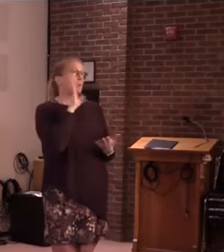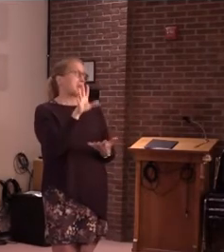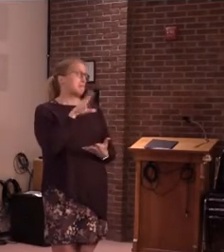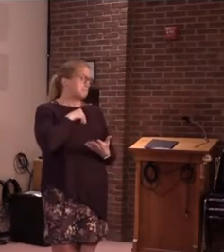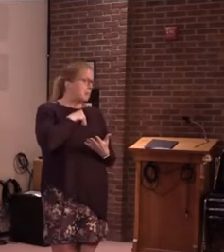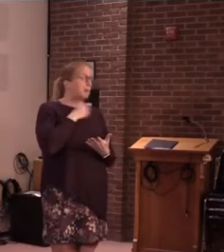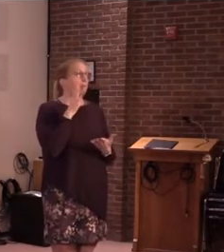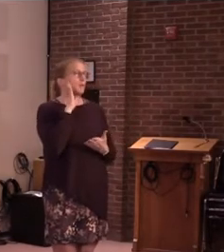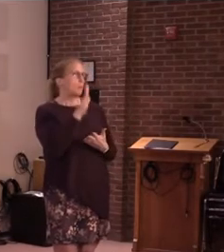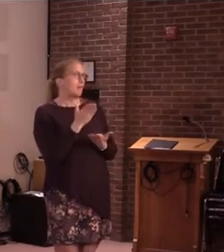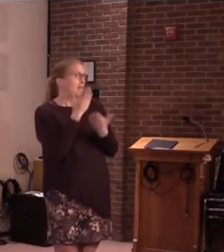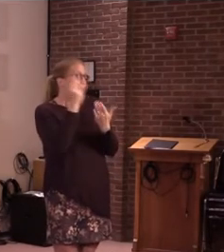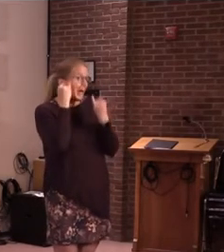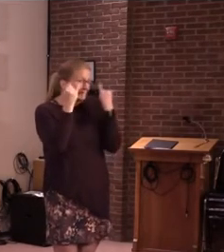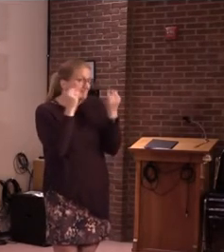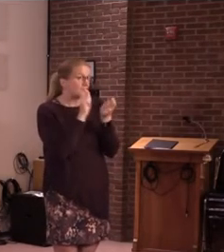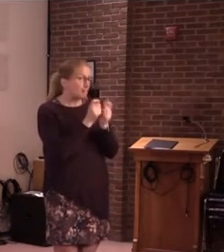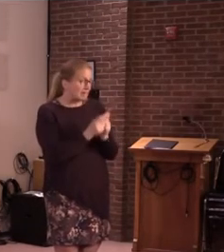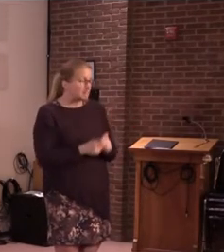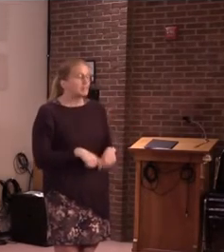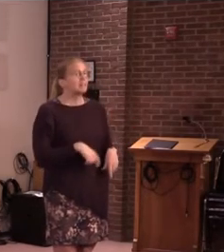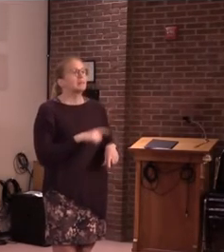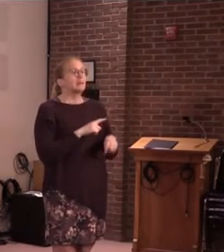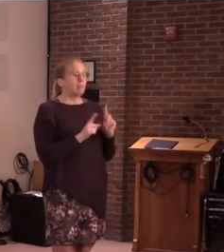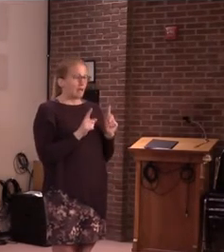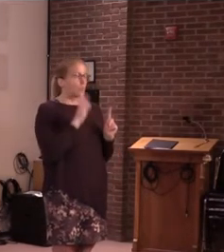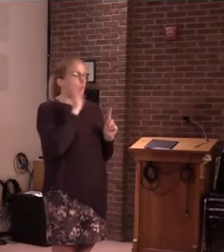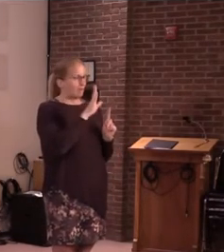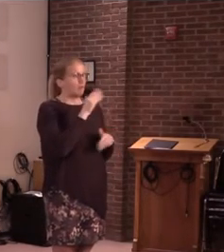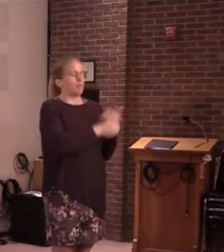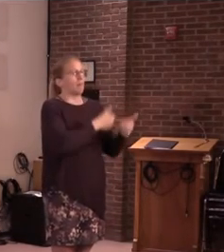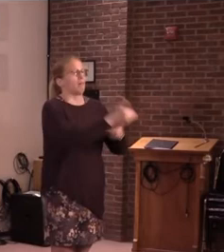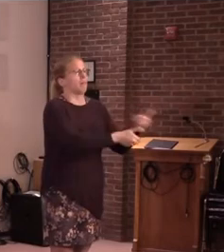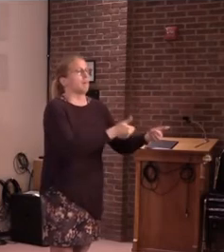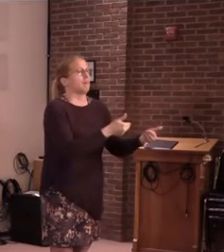time we'll continue to move the package forward.